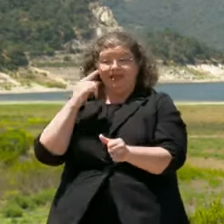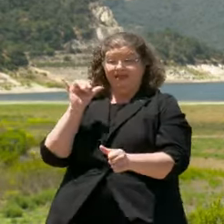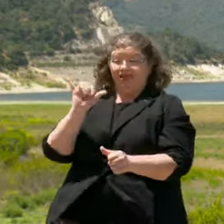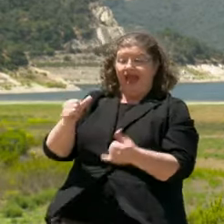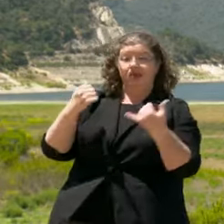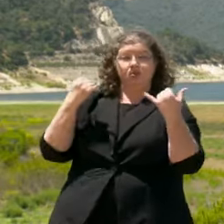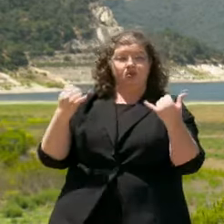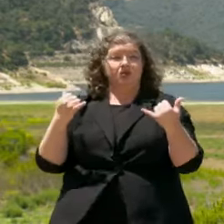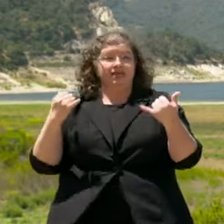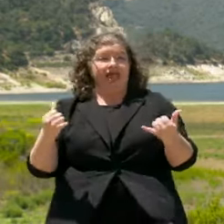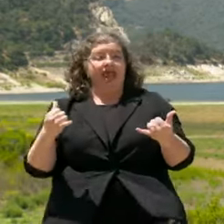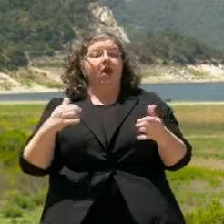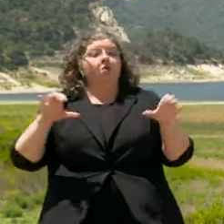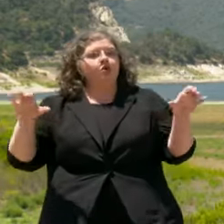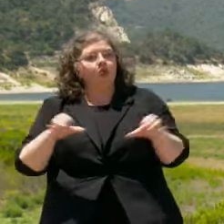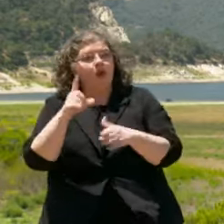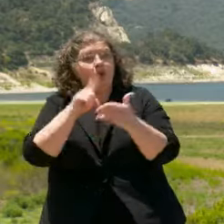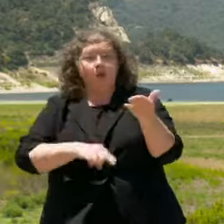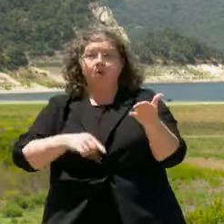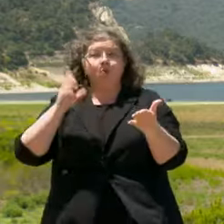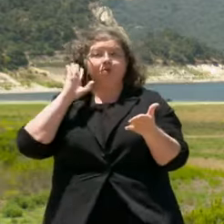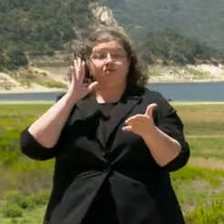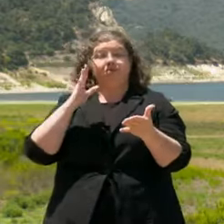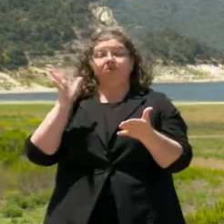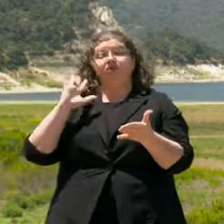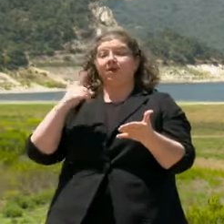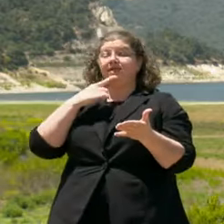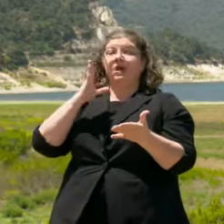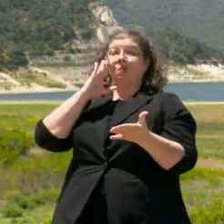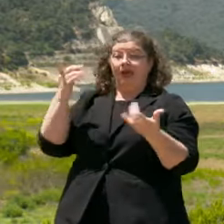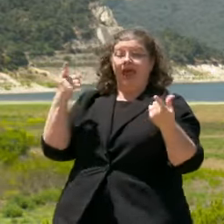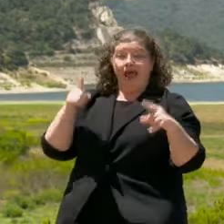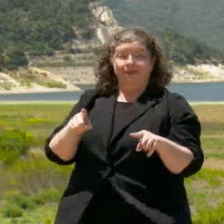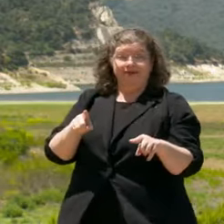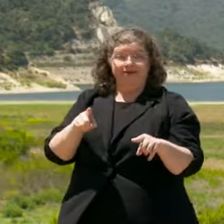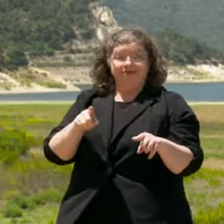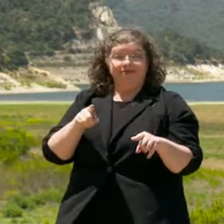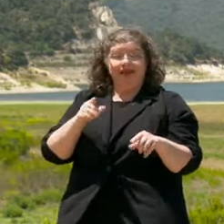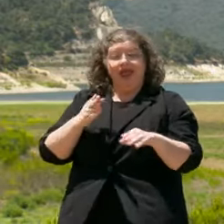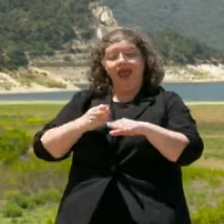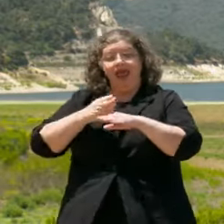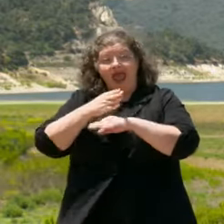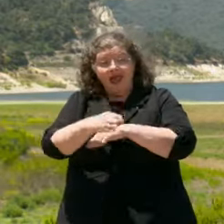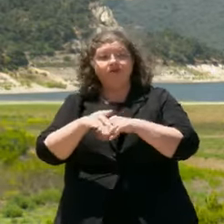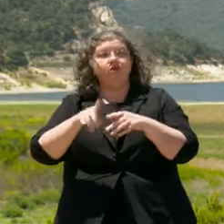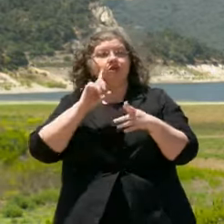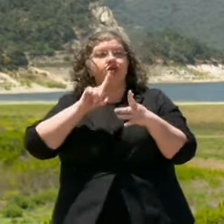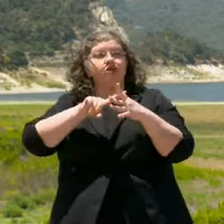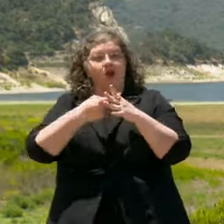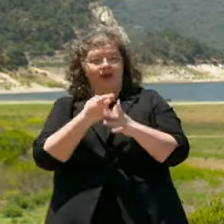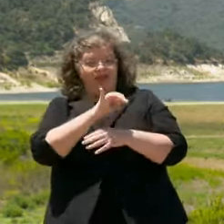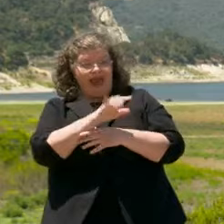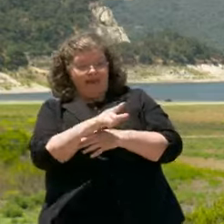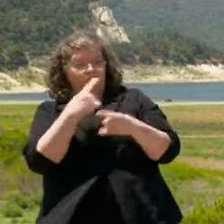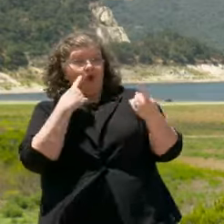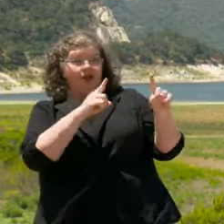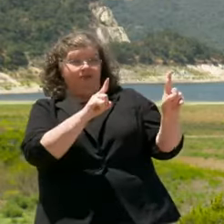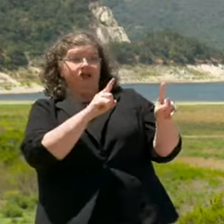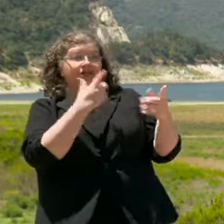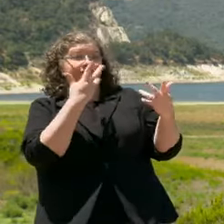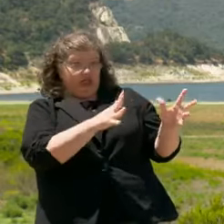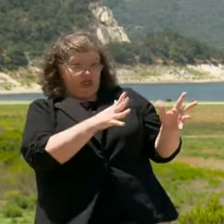today we are doing what we had signaled was likely to happen, not only after the initiation of an April